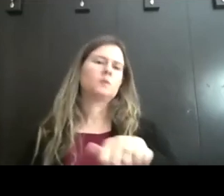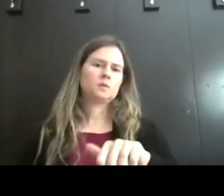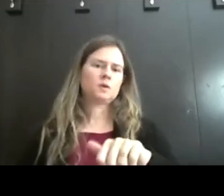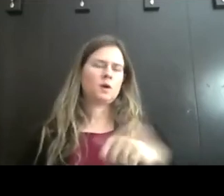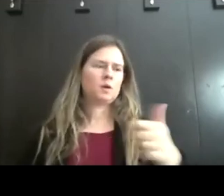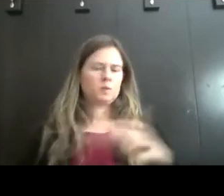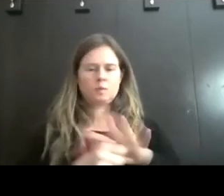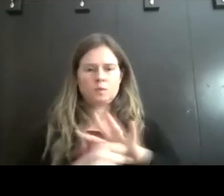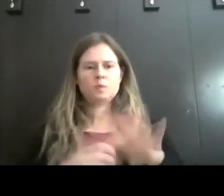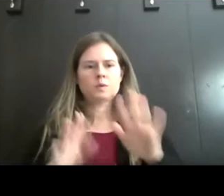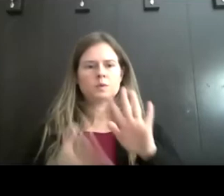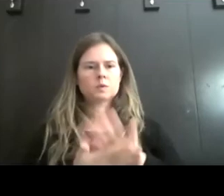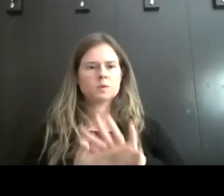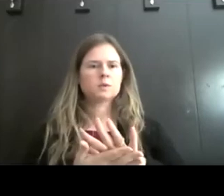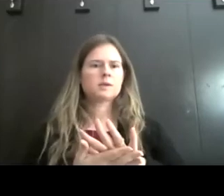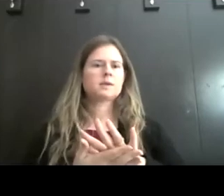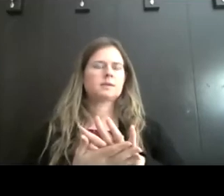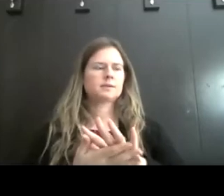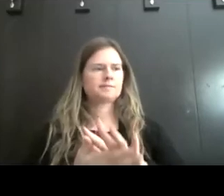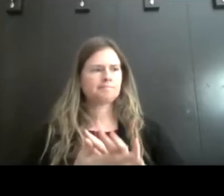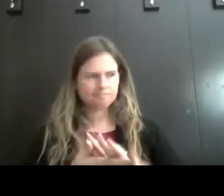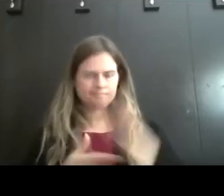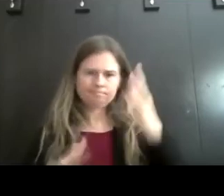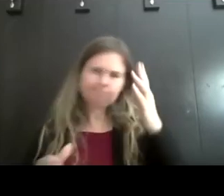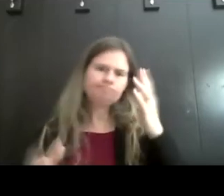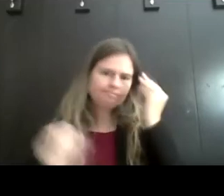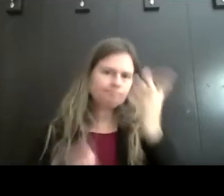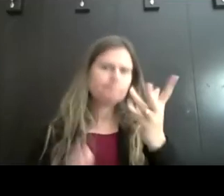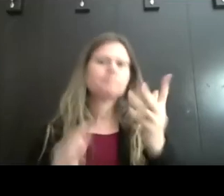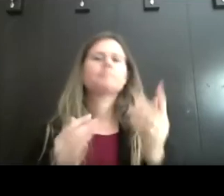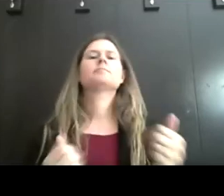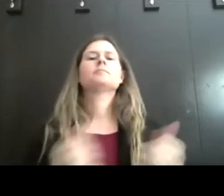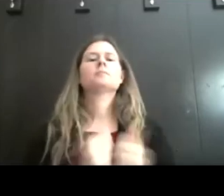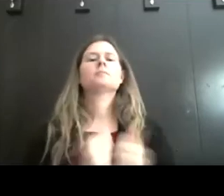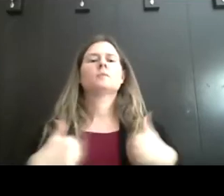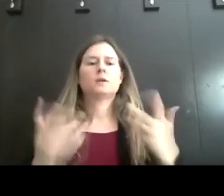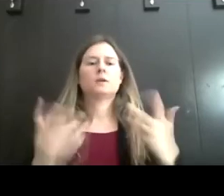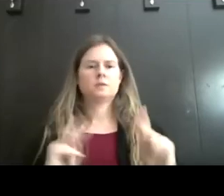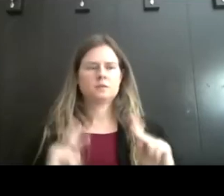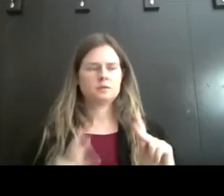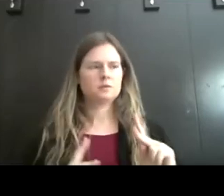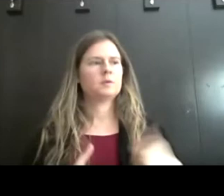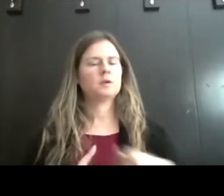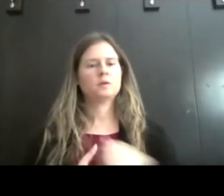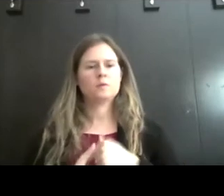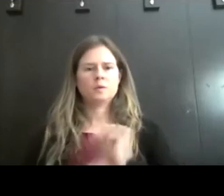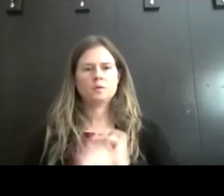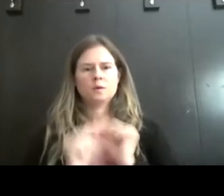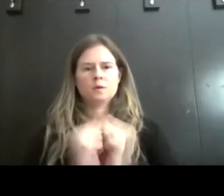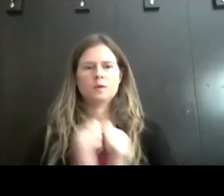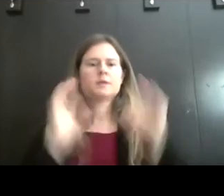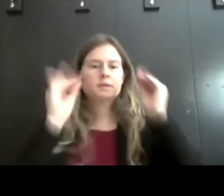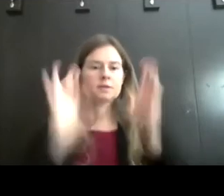people. And we've also done quite a bit of work with local schools in the name of teacher development